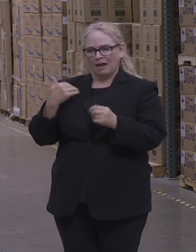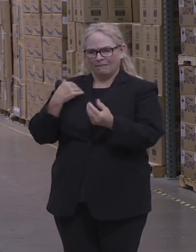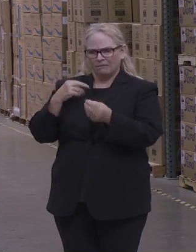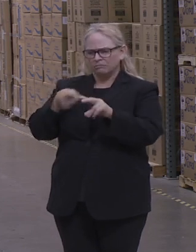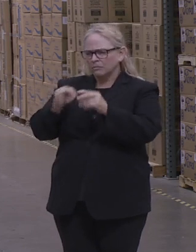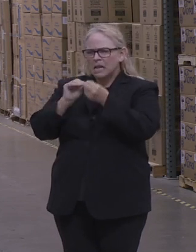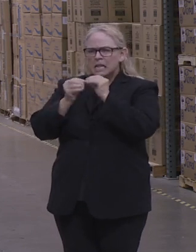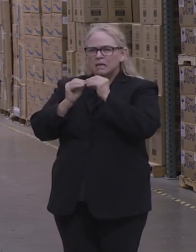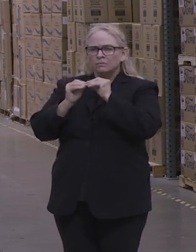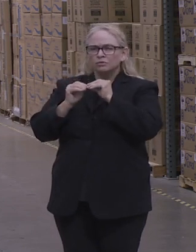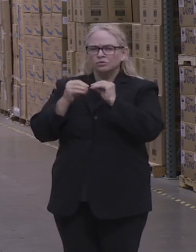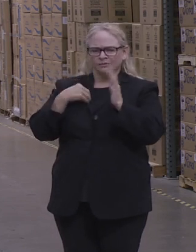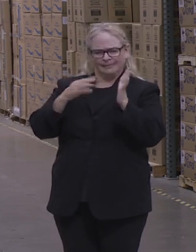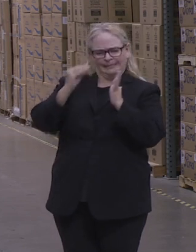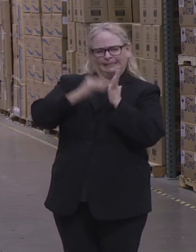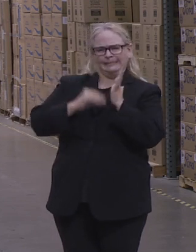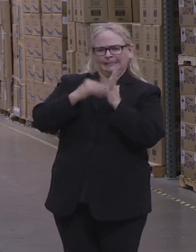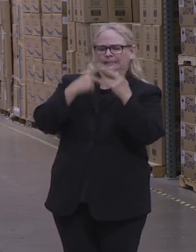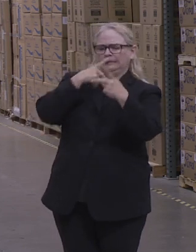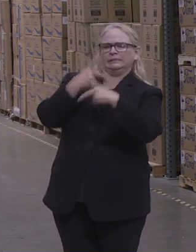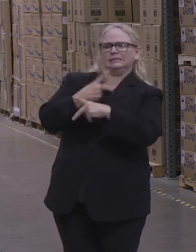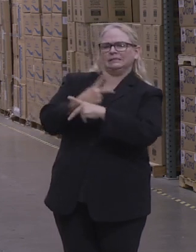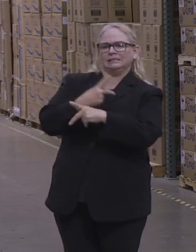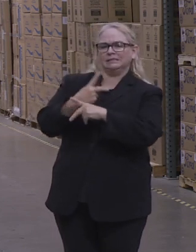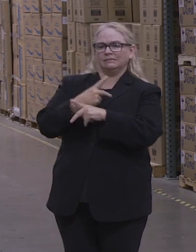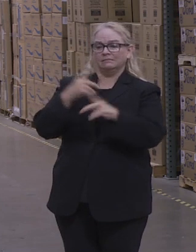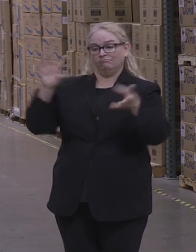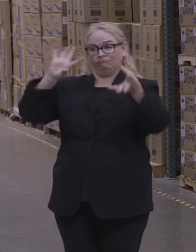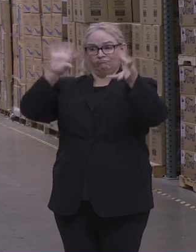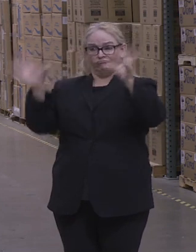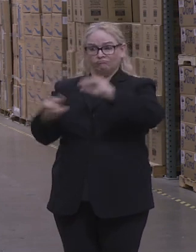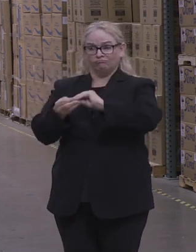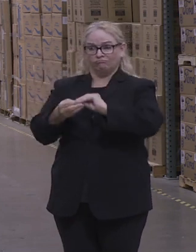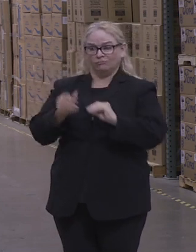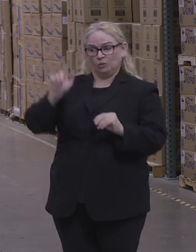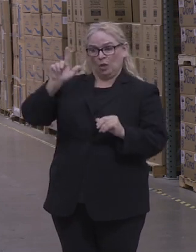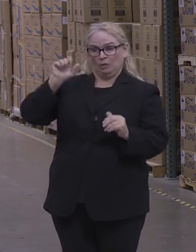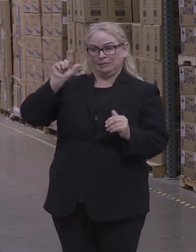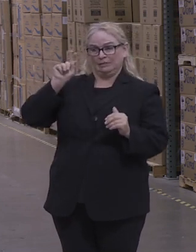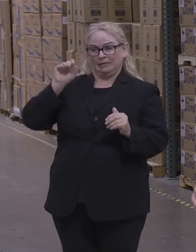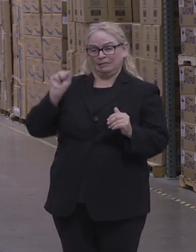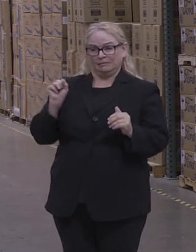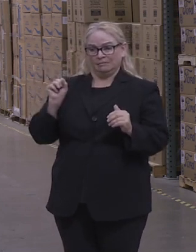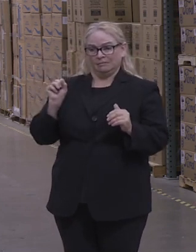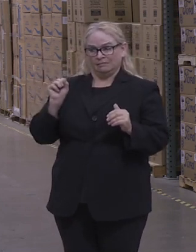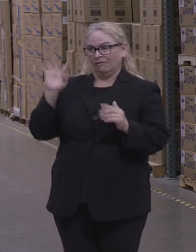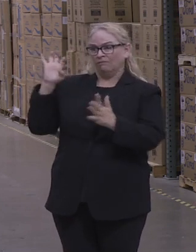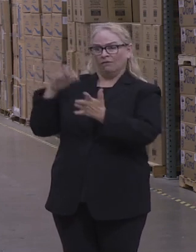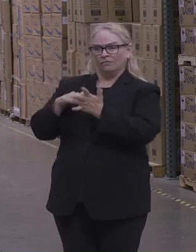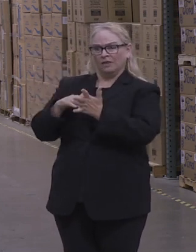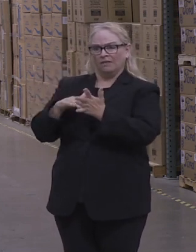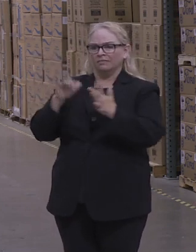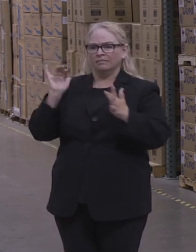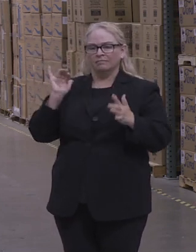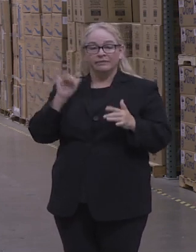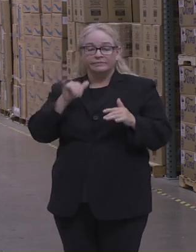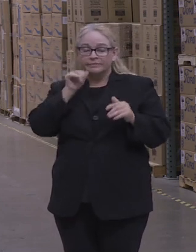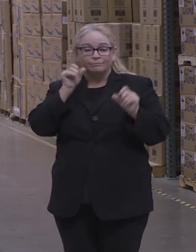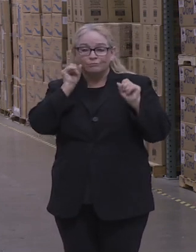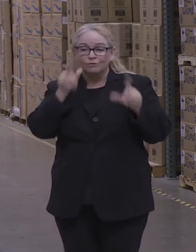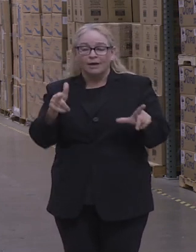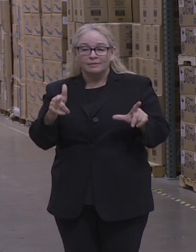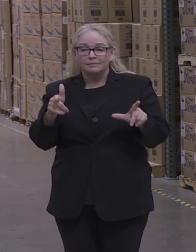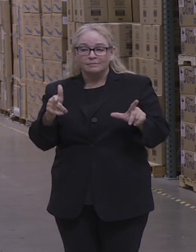of 21 states combined. So it's not surprising now in some respects as we've begun to